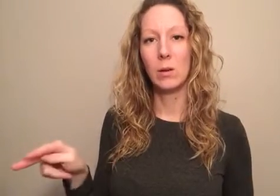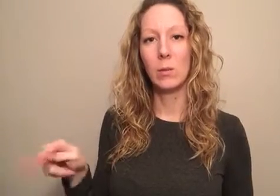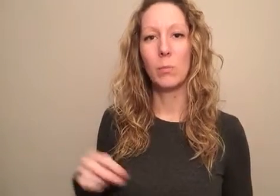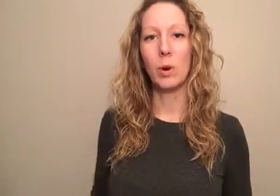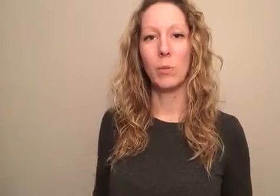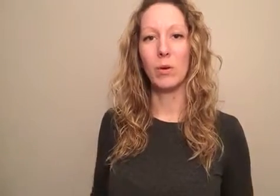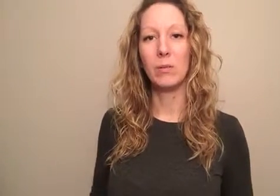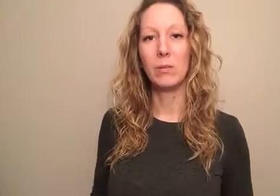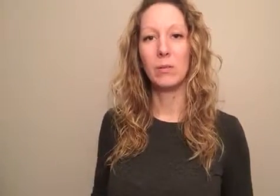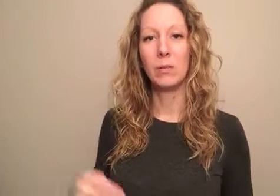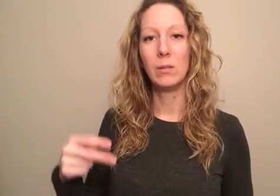purple,